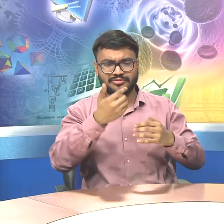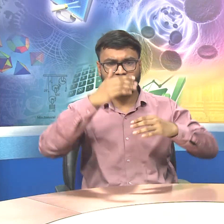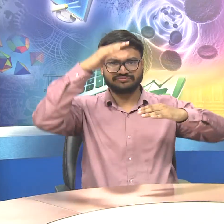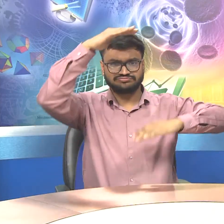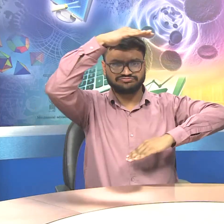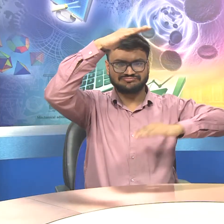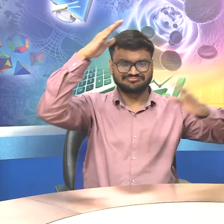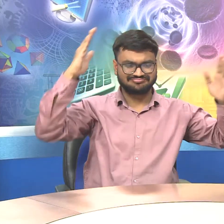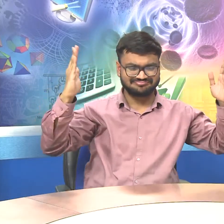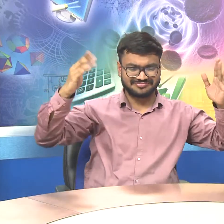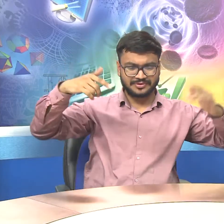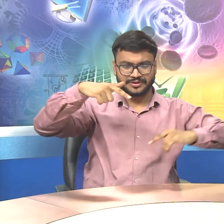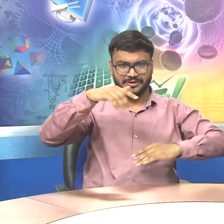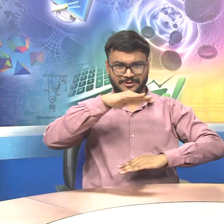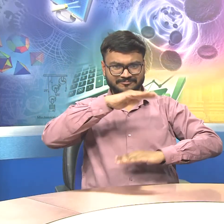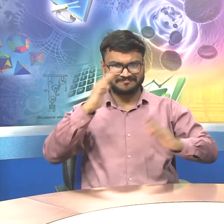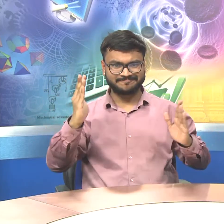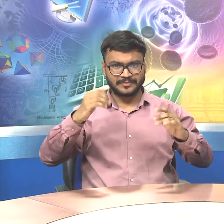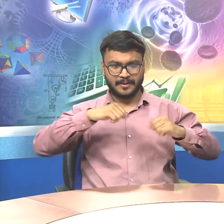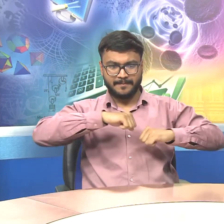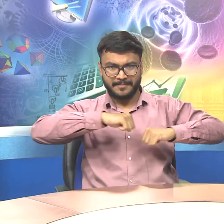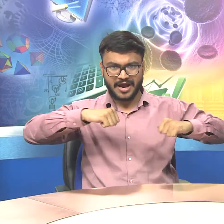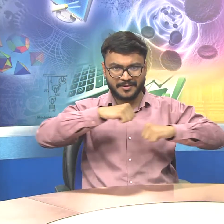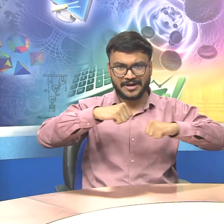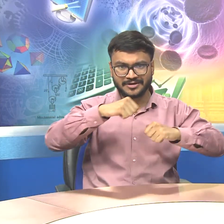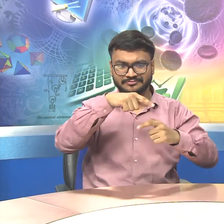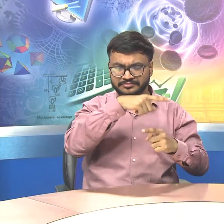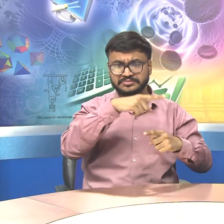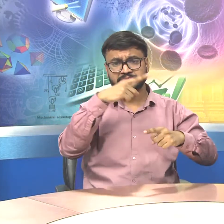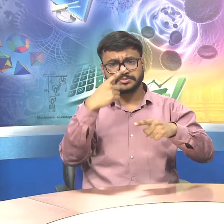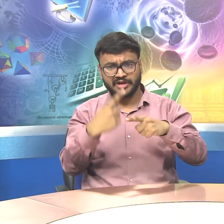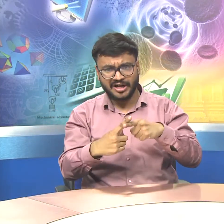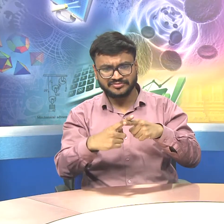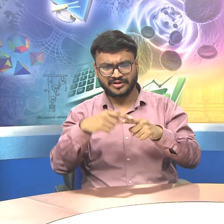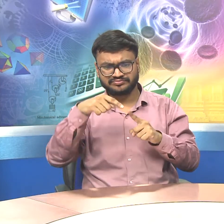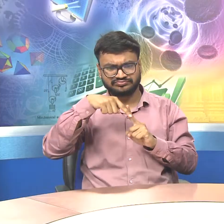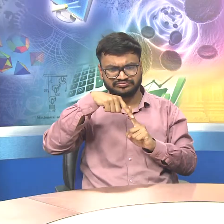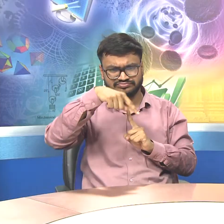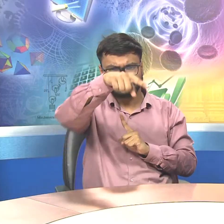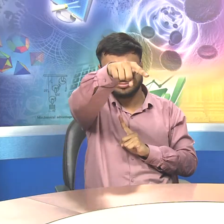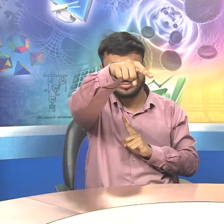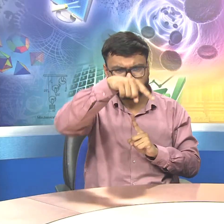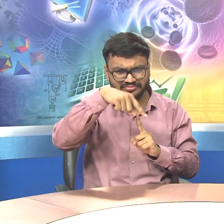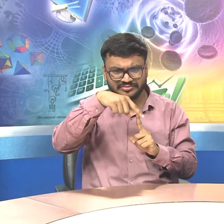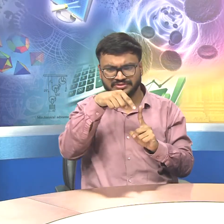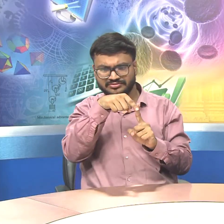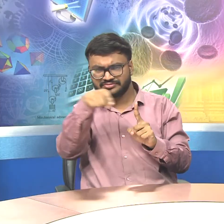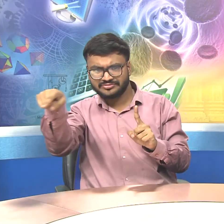Now we will learn the use of space and direction in Indian Sign Language.